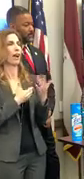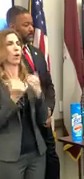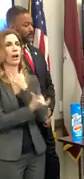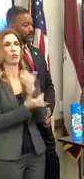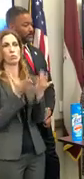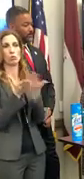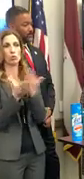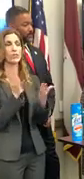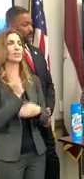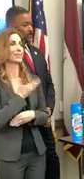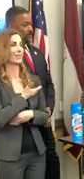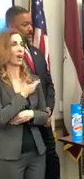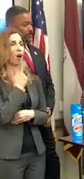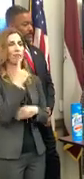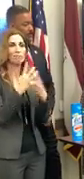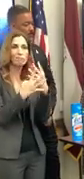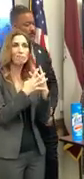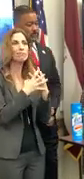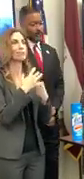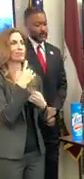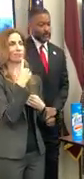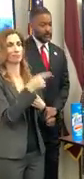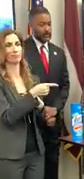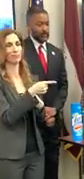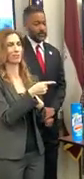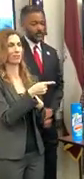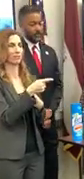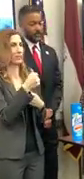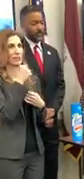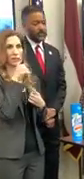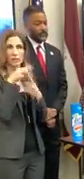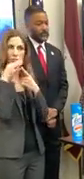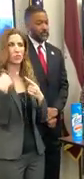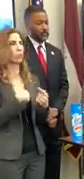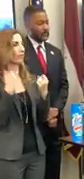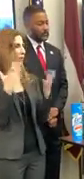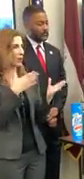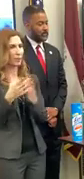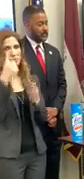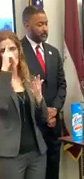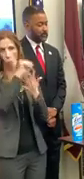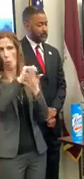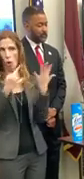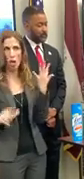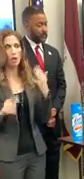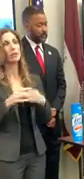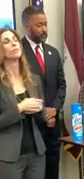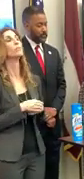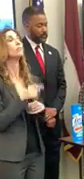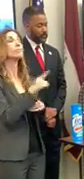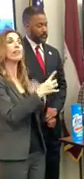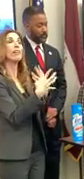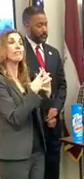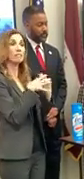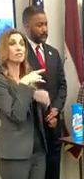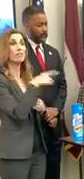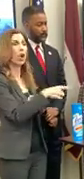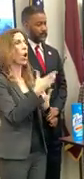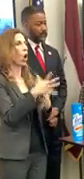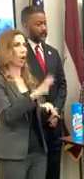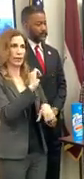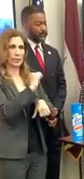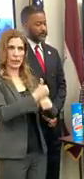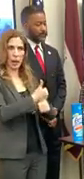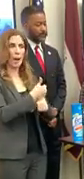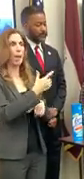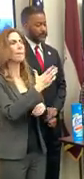services, and our county correctional facility is no exception to that. So the correctional facility has already put in